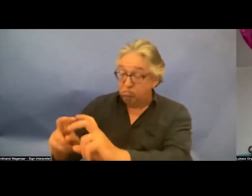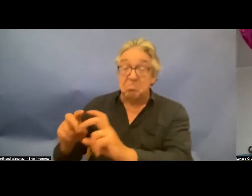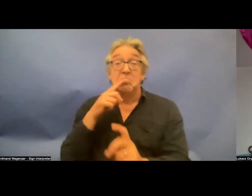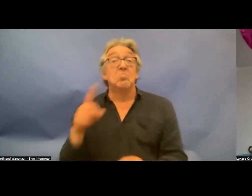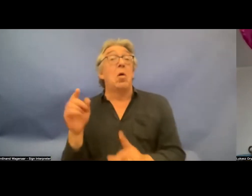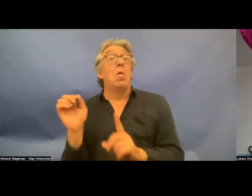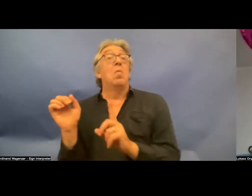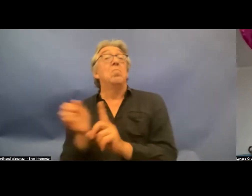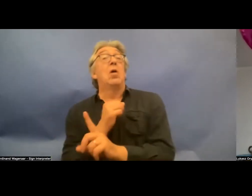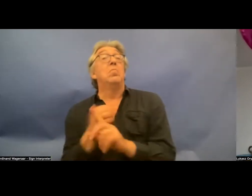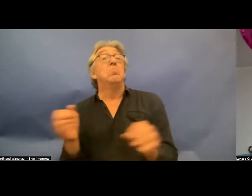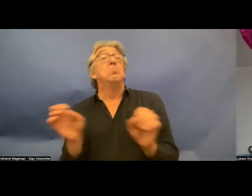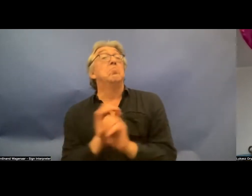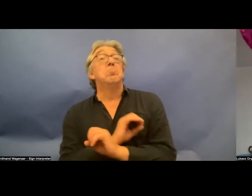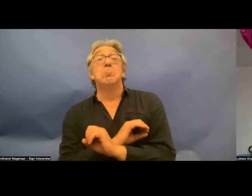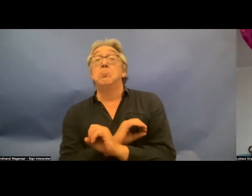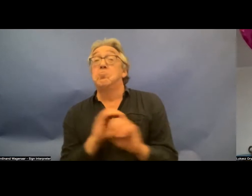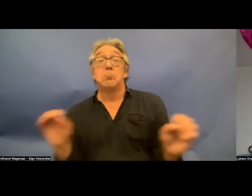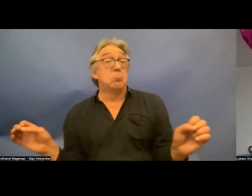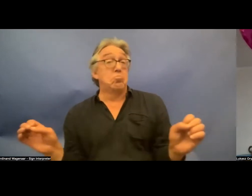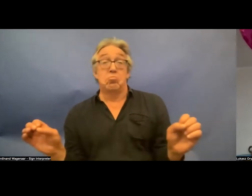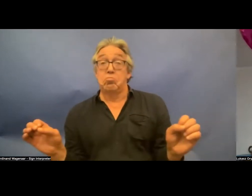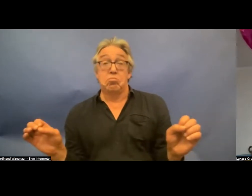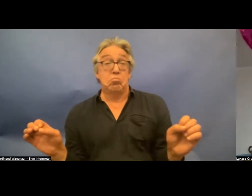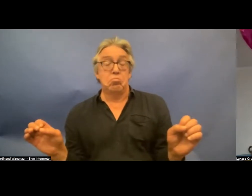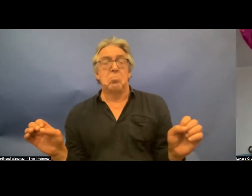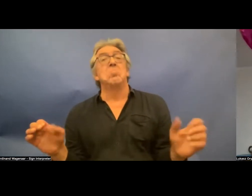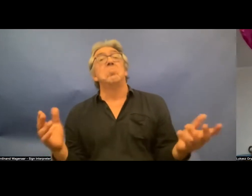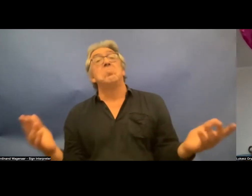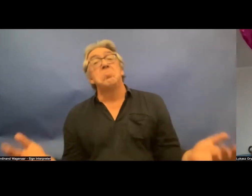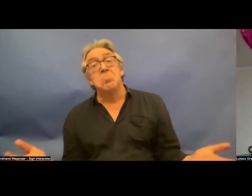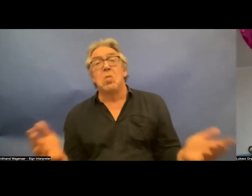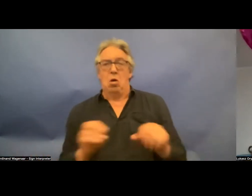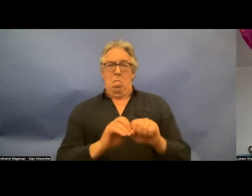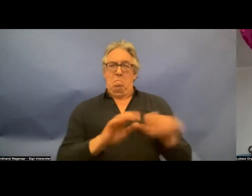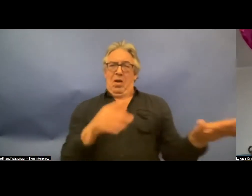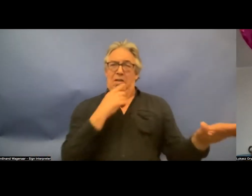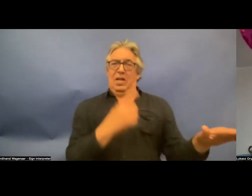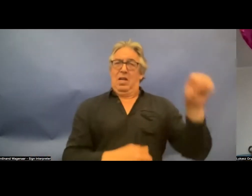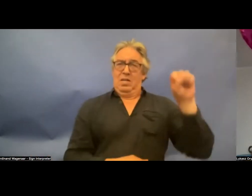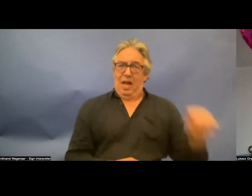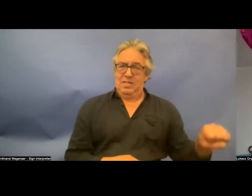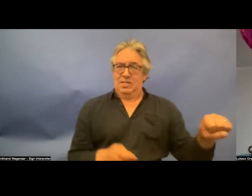2007 and 2013 was financed by the European Regional Fund.